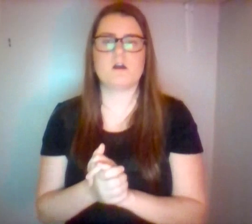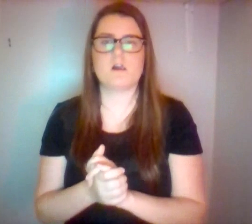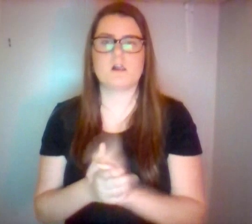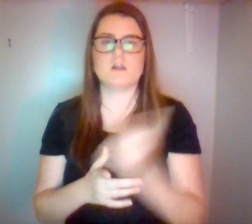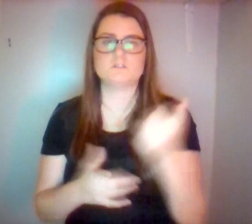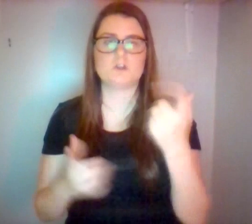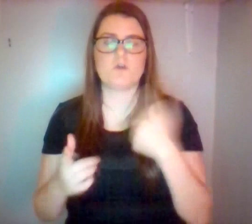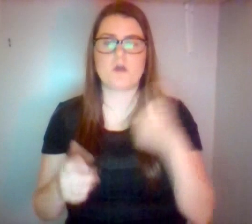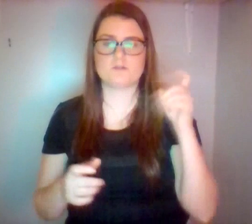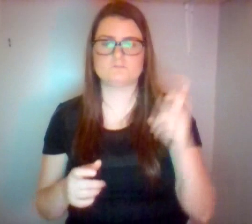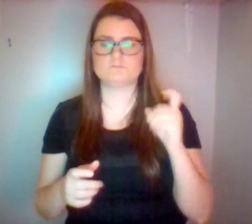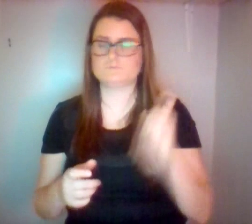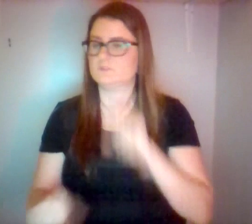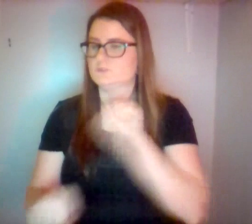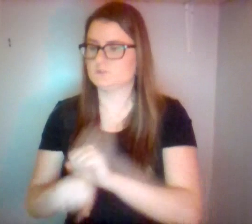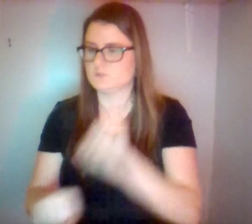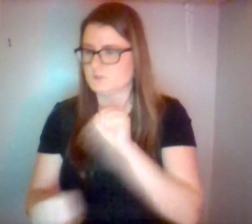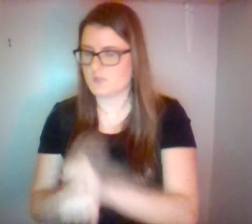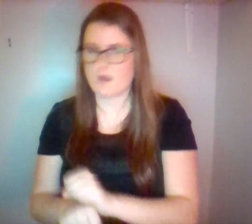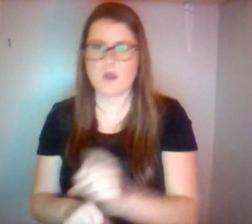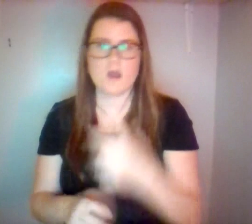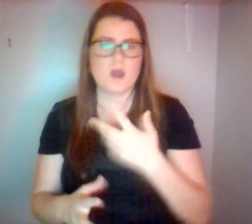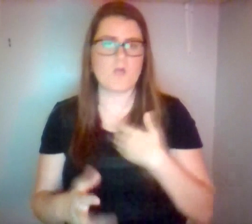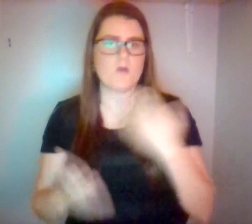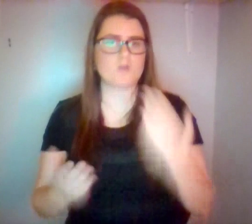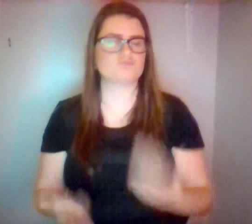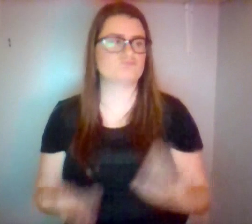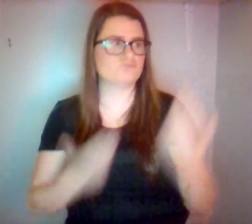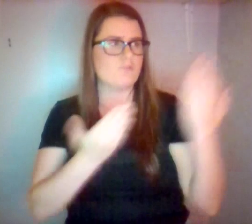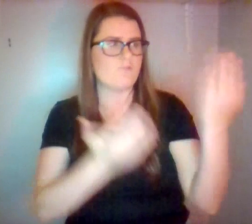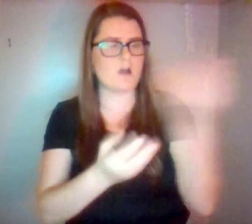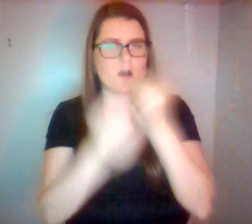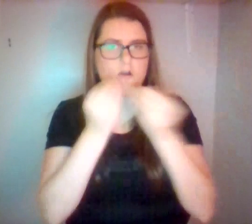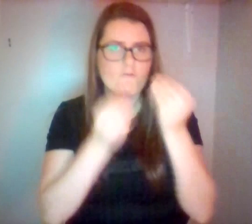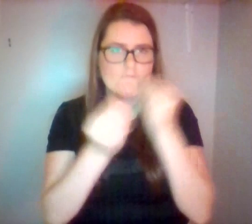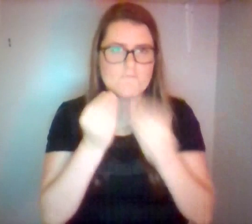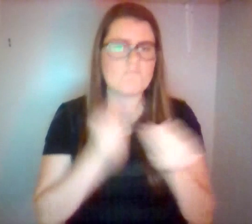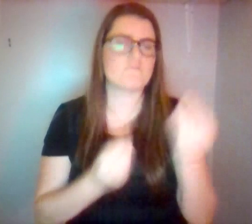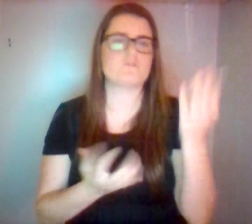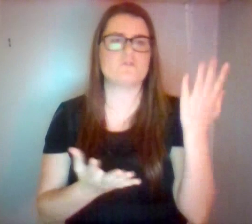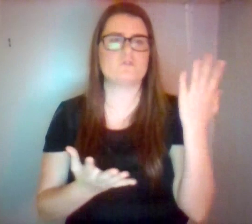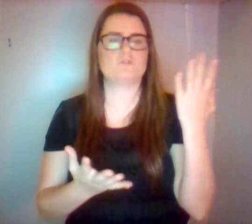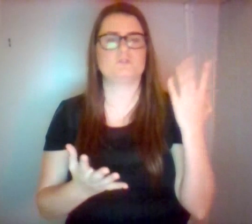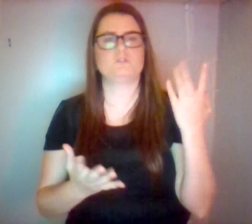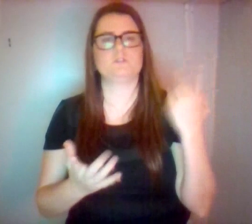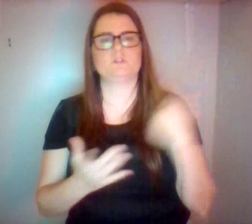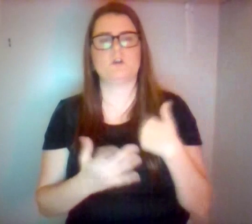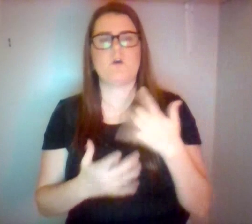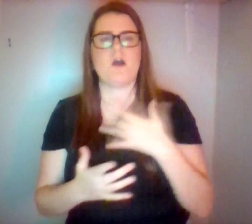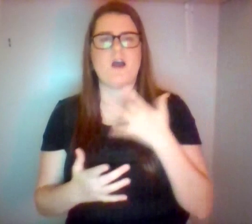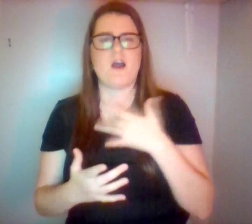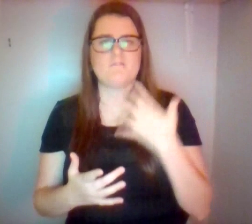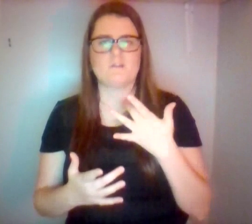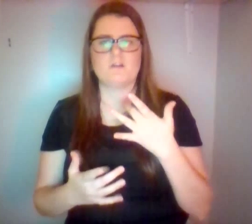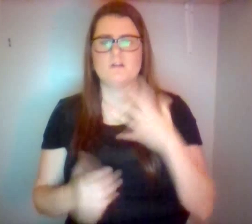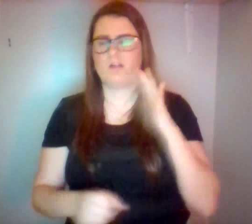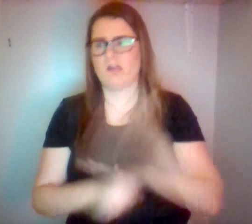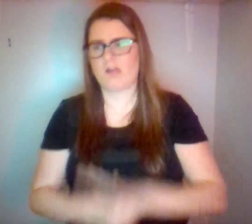a good husband, father, put bread on the table. And I'm in Germany and nobody knows me in America. How am I going to get a job? And I got a letter from